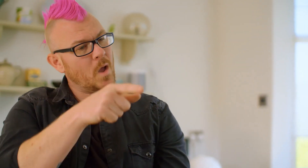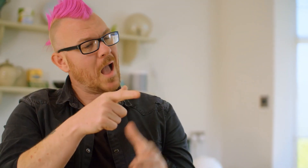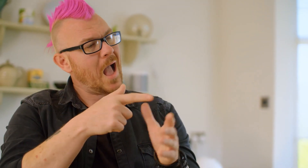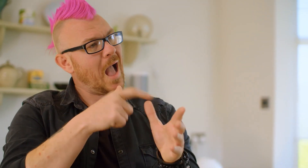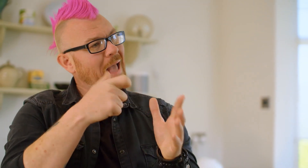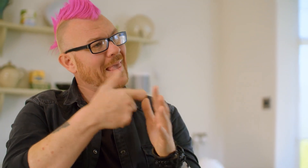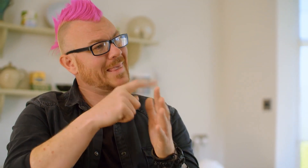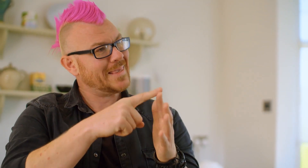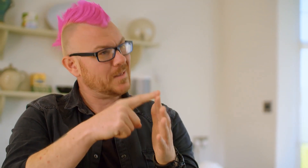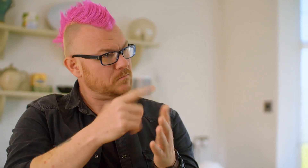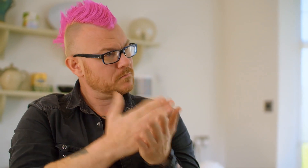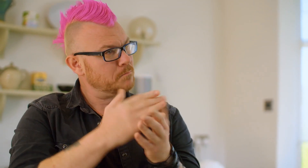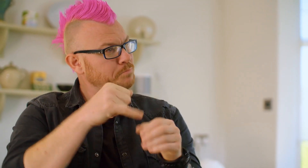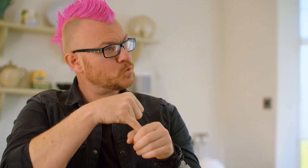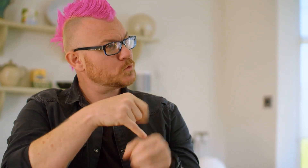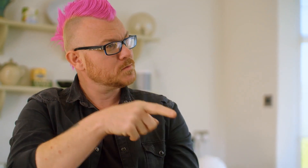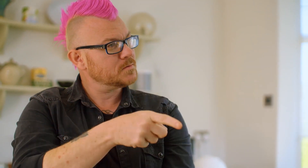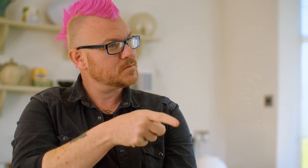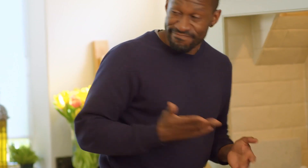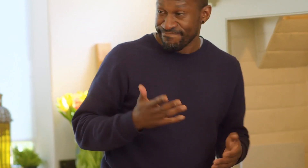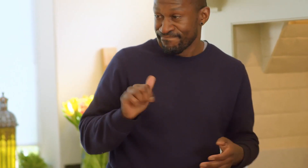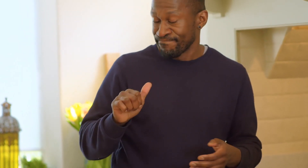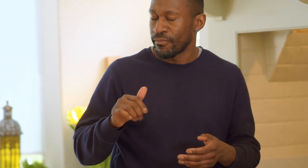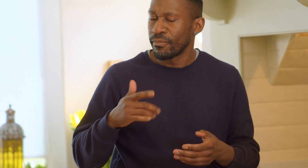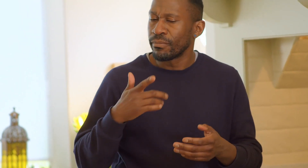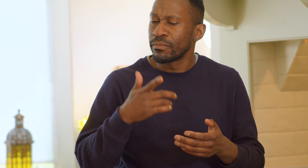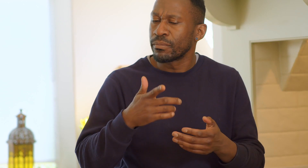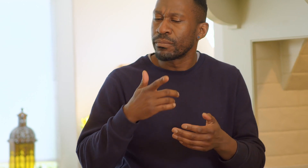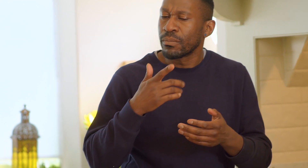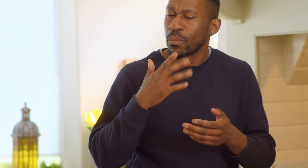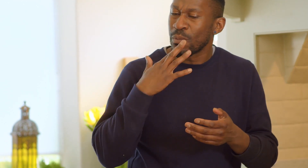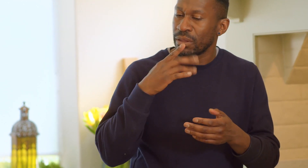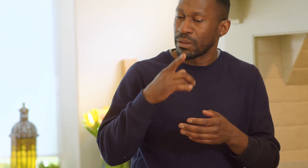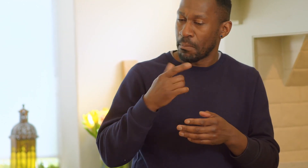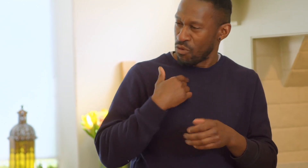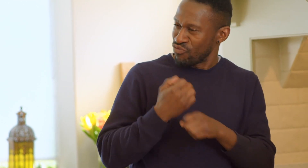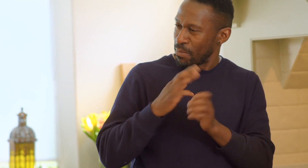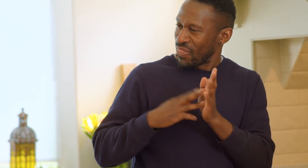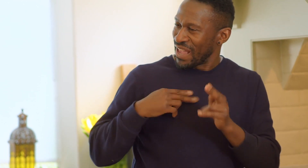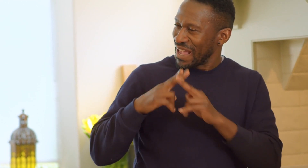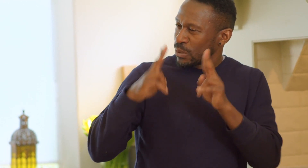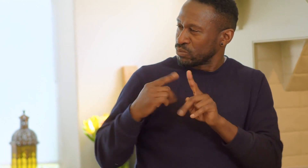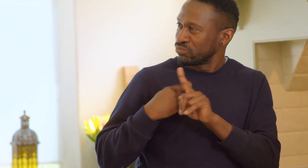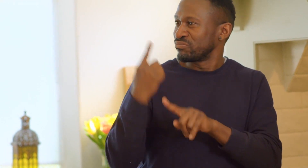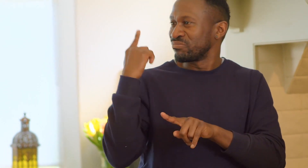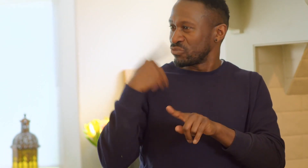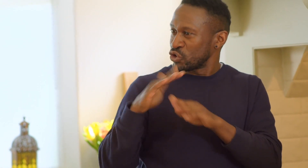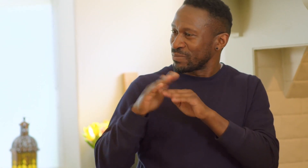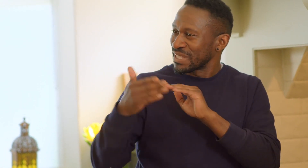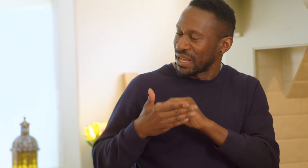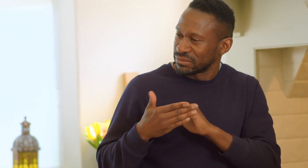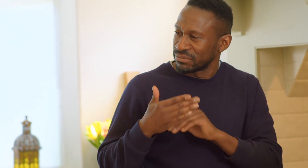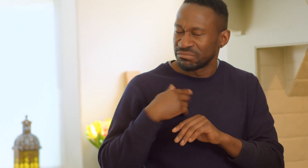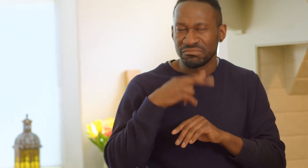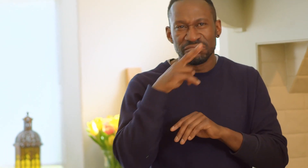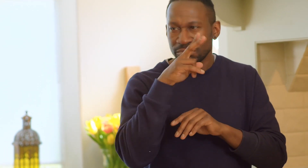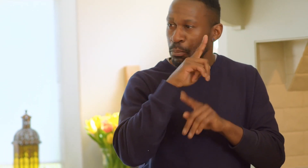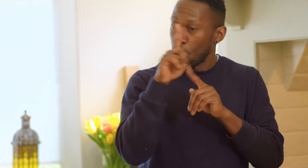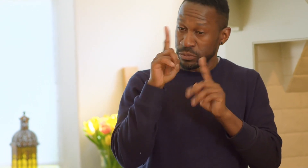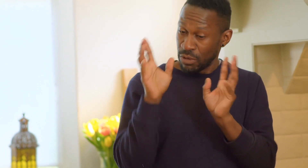Did you know that ackee contains poison? That's right. When I went to my grandmother's house in Jamaica, you could see the closed ackee